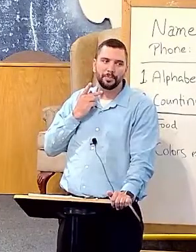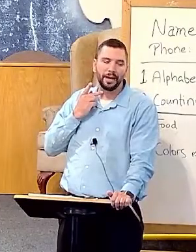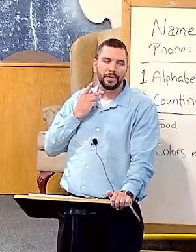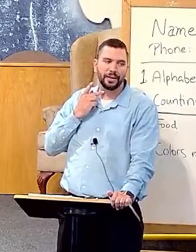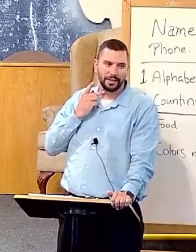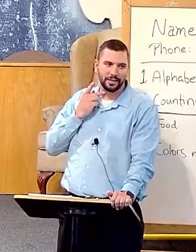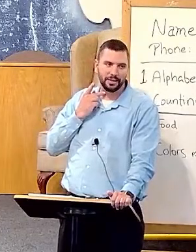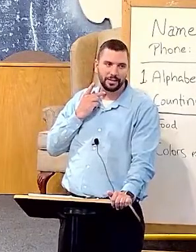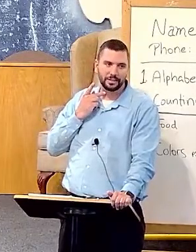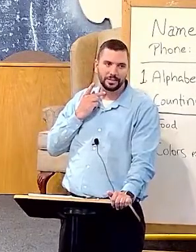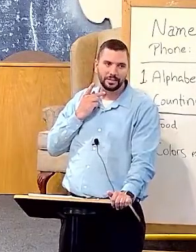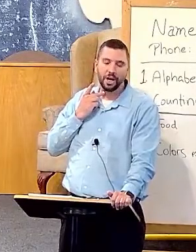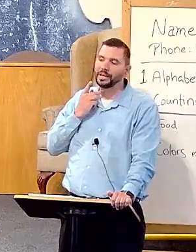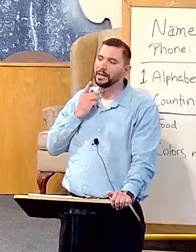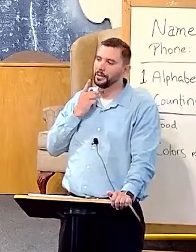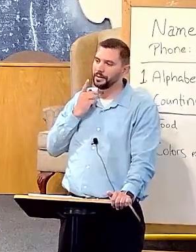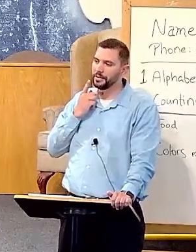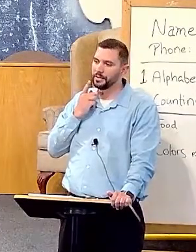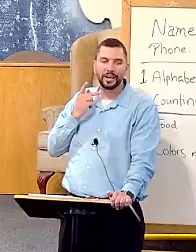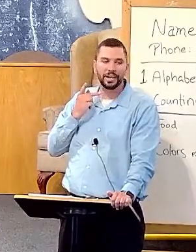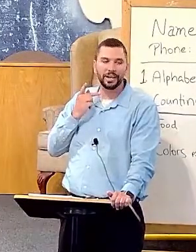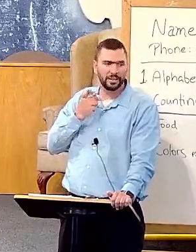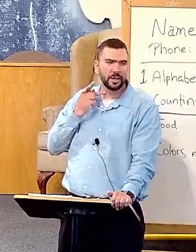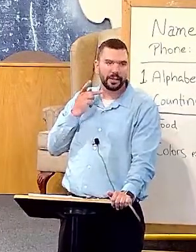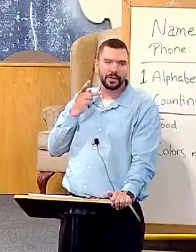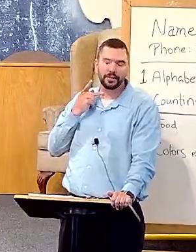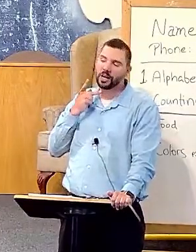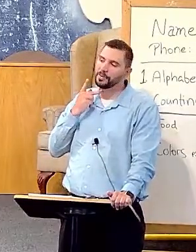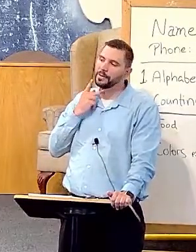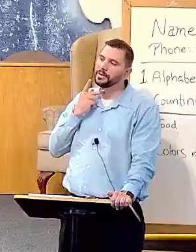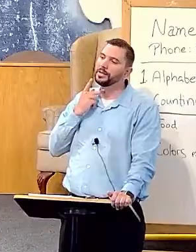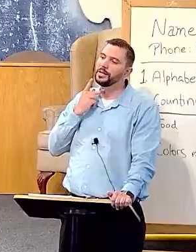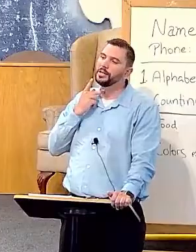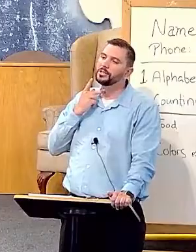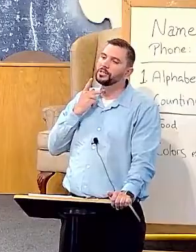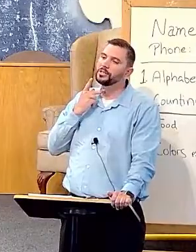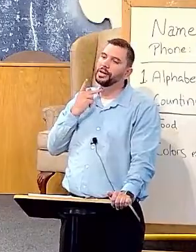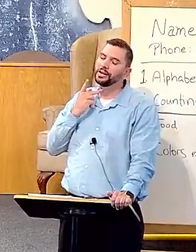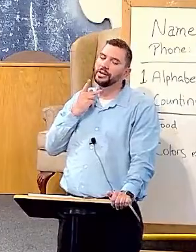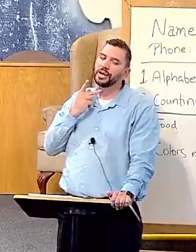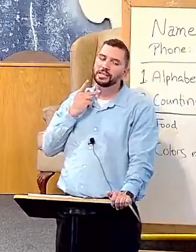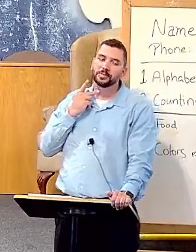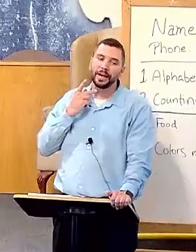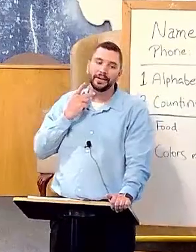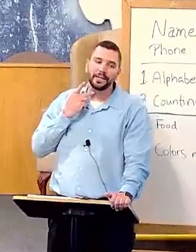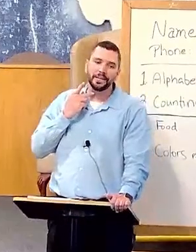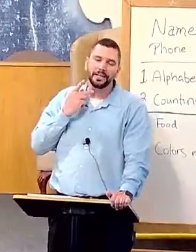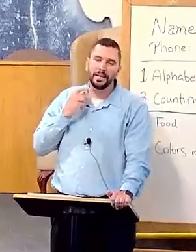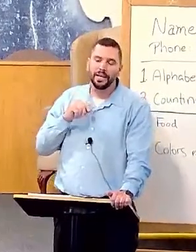parrot, talking bird, right? Because we were talking about the talking bird. So P on the neck is parrot, and